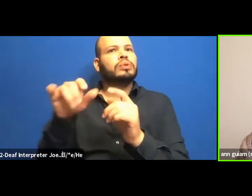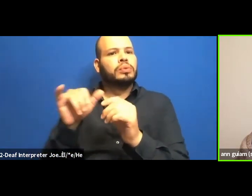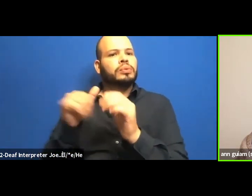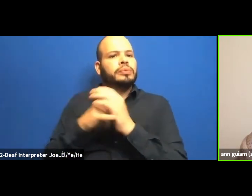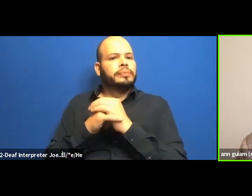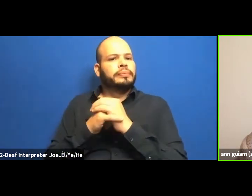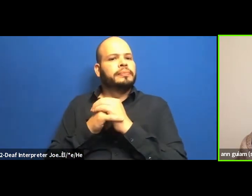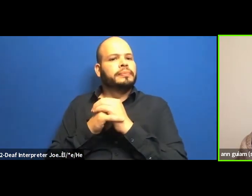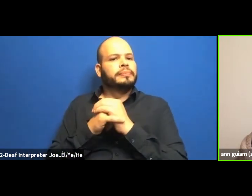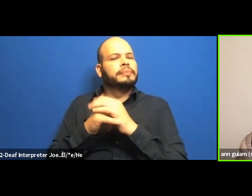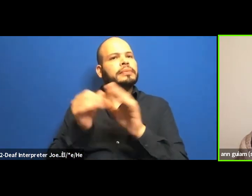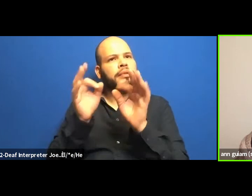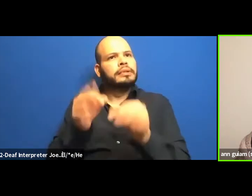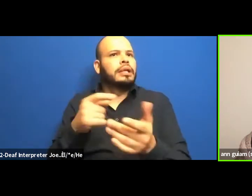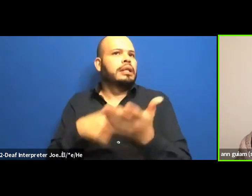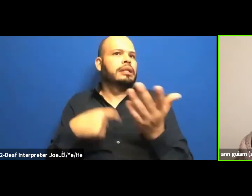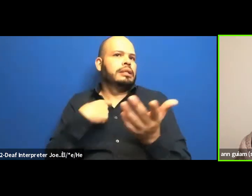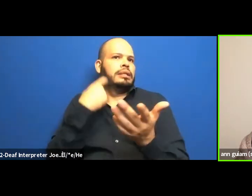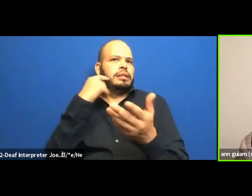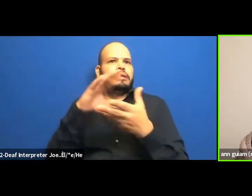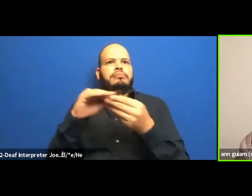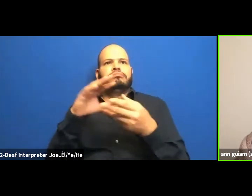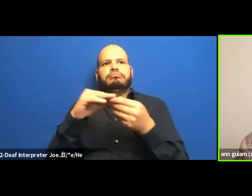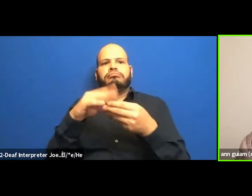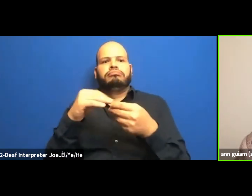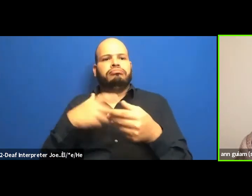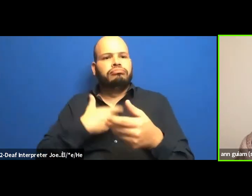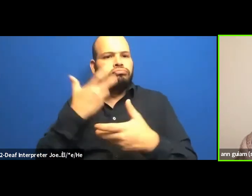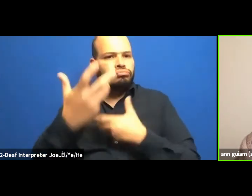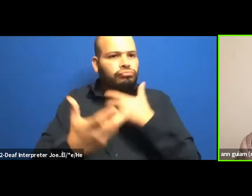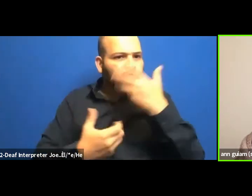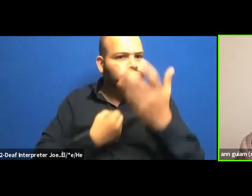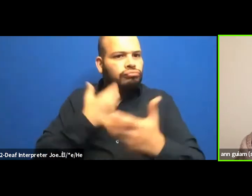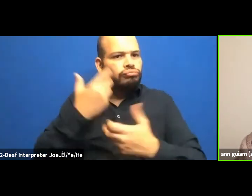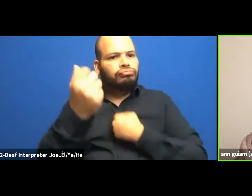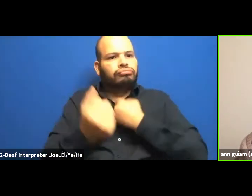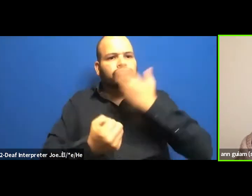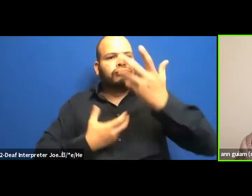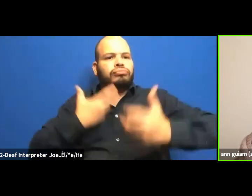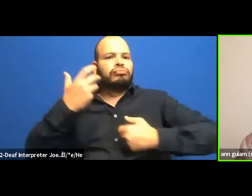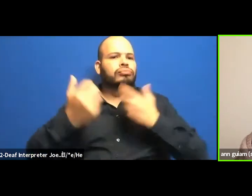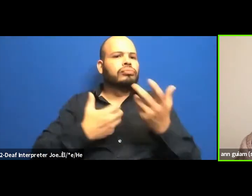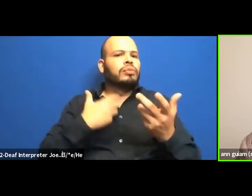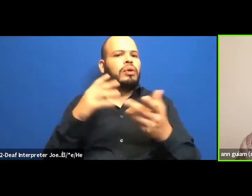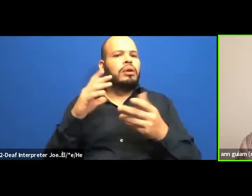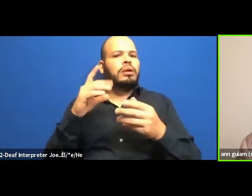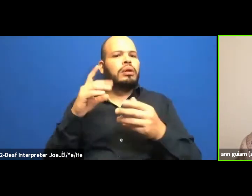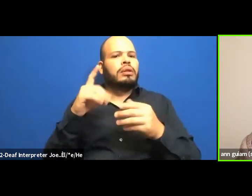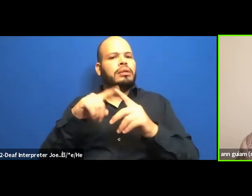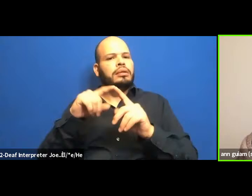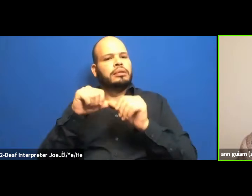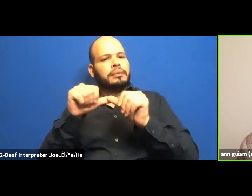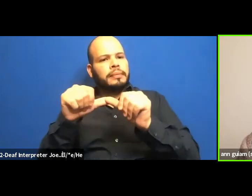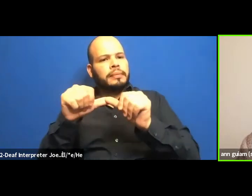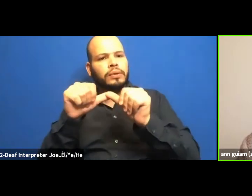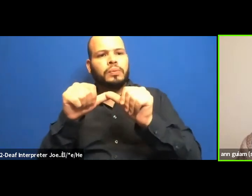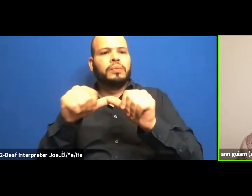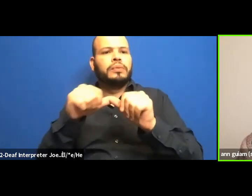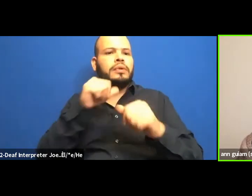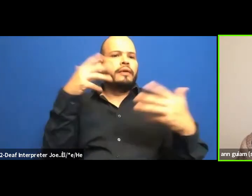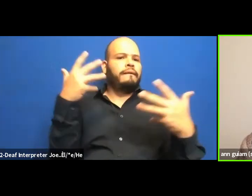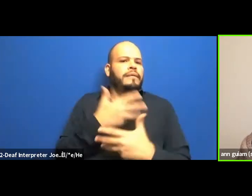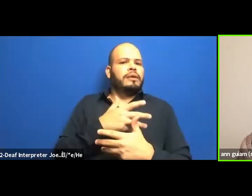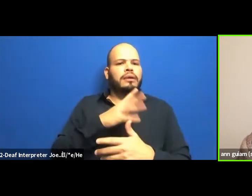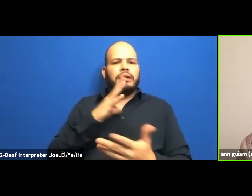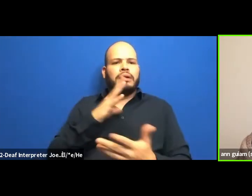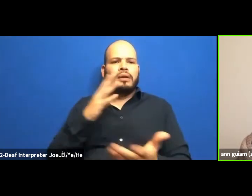and determination. As you surround yourself with more young people and adult allies, educators,